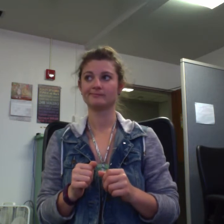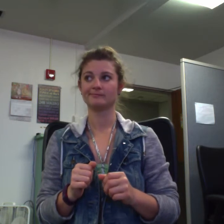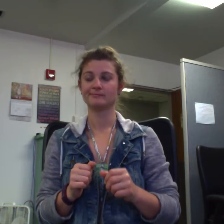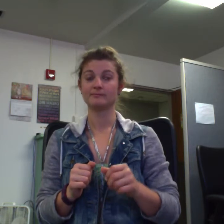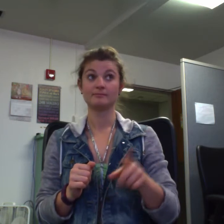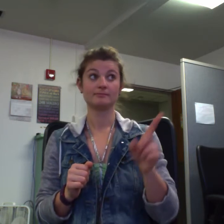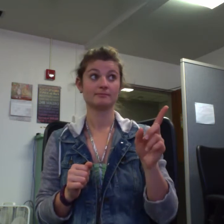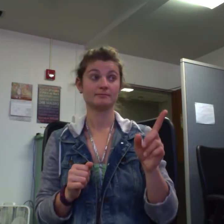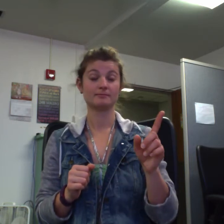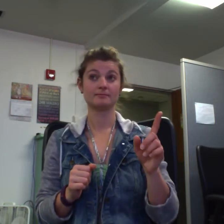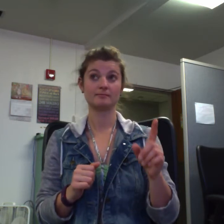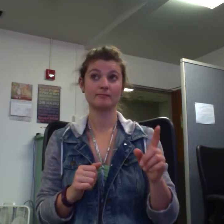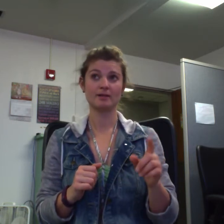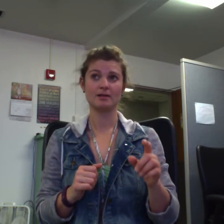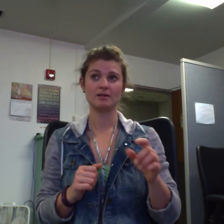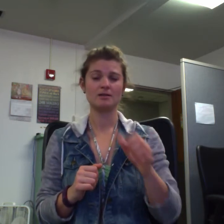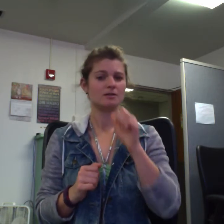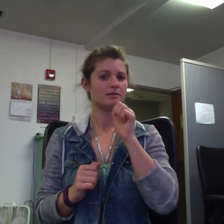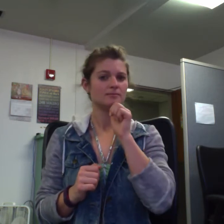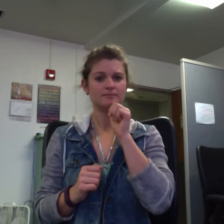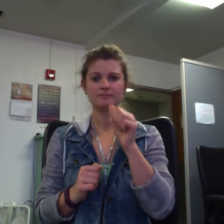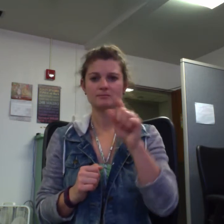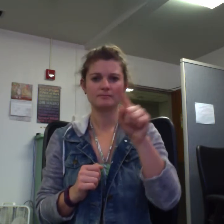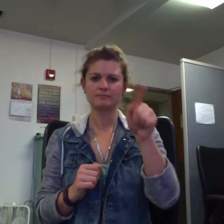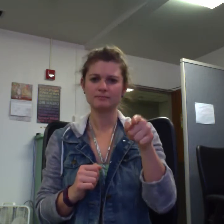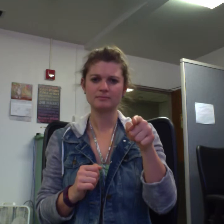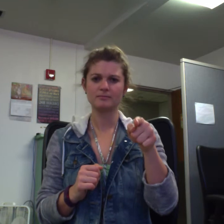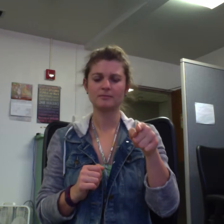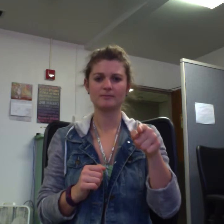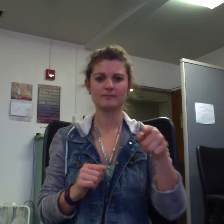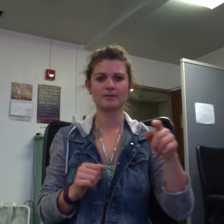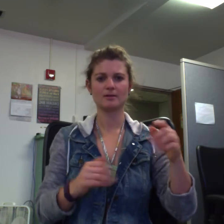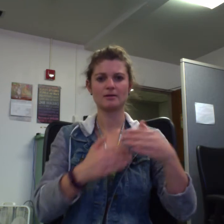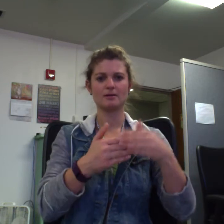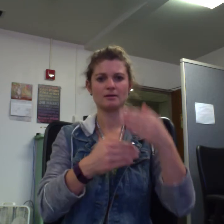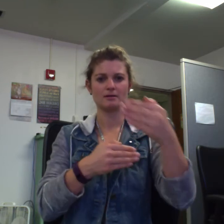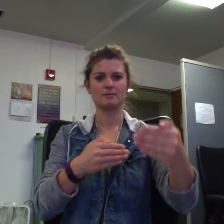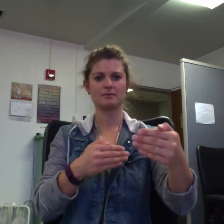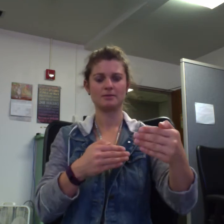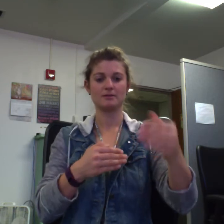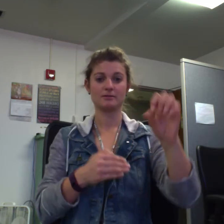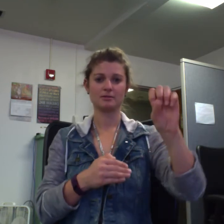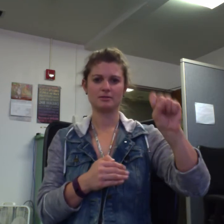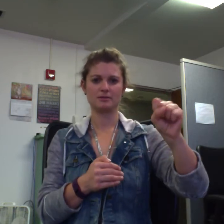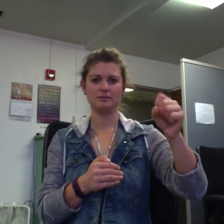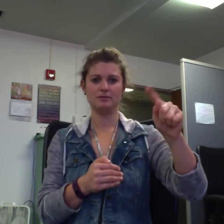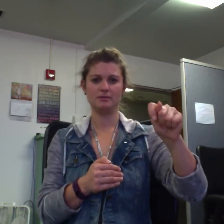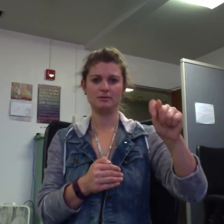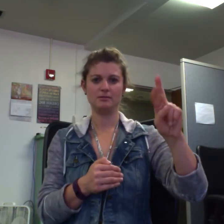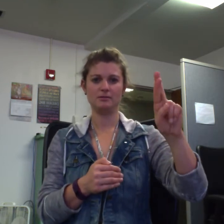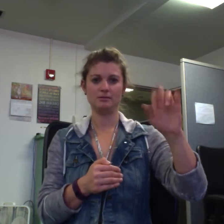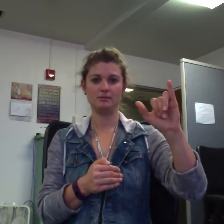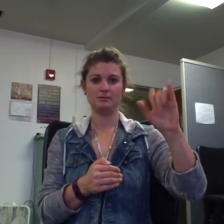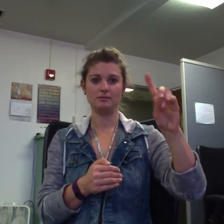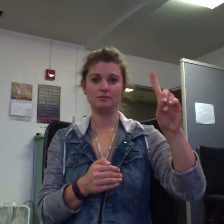strides, but I do have one here. And what this means is when you're combining these sentence parts, you